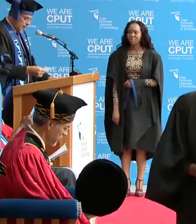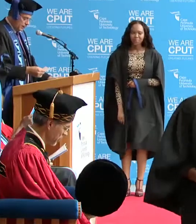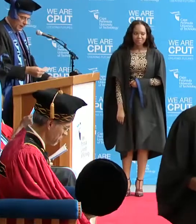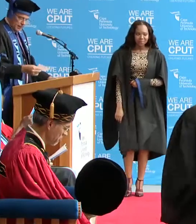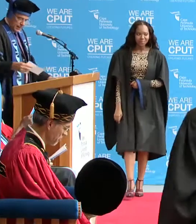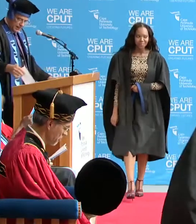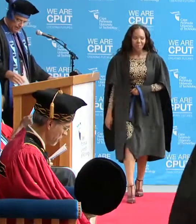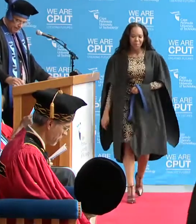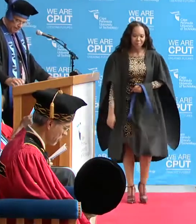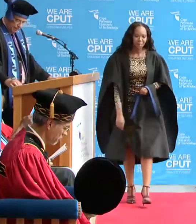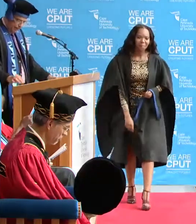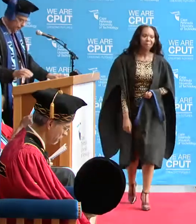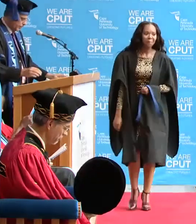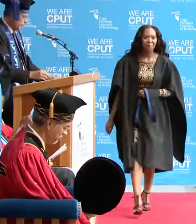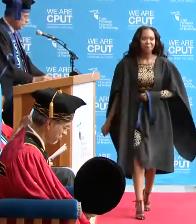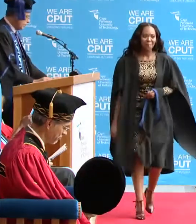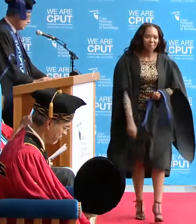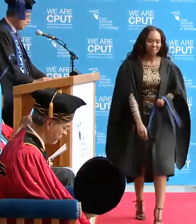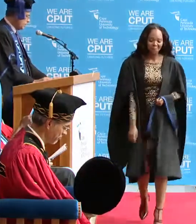Kuleka Kaza.